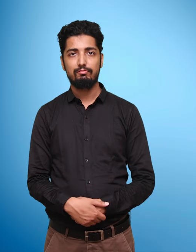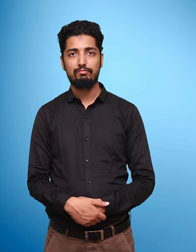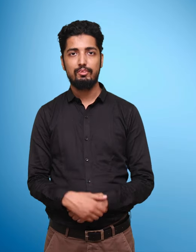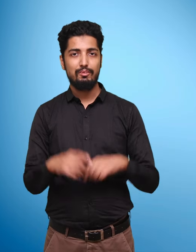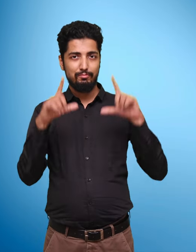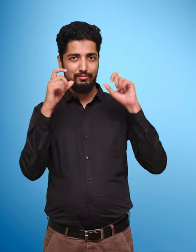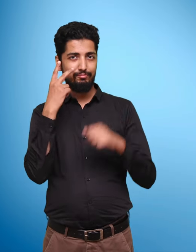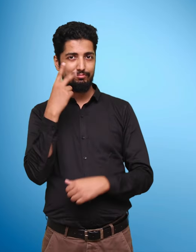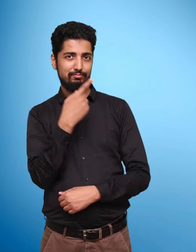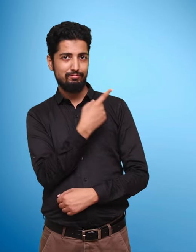Row 1.